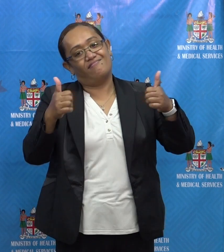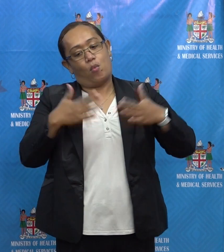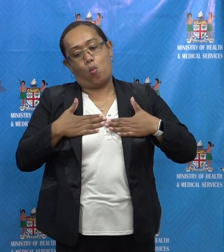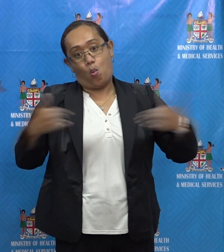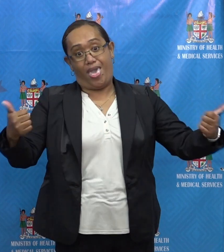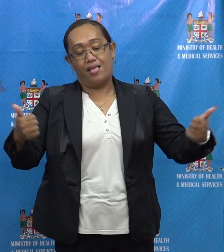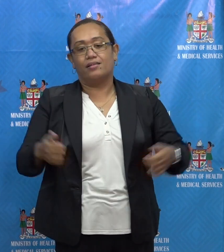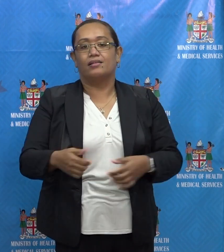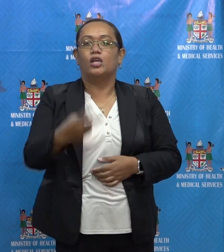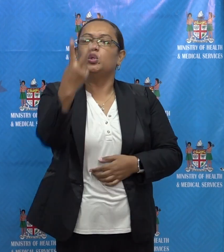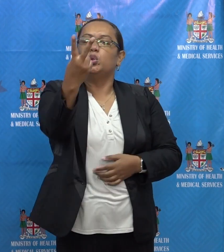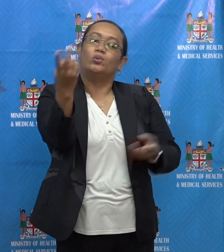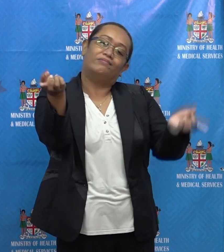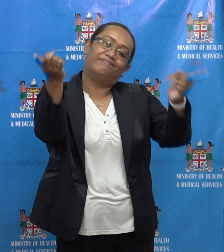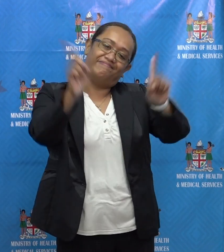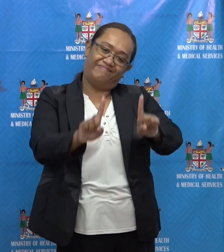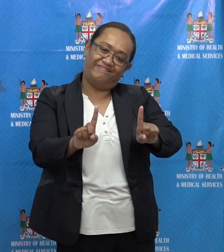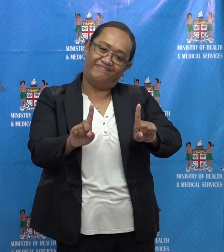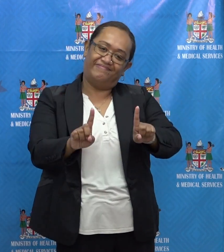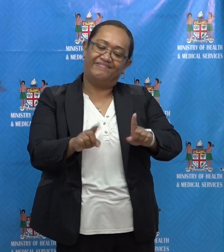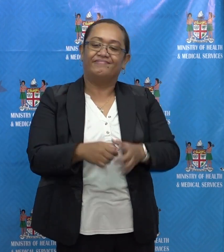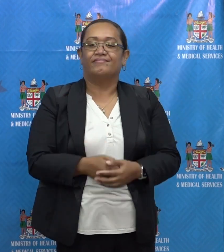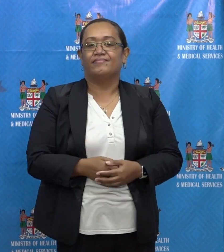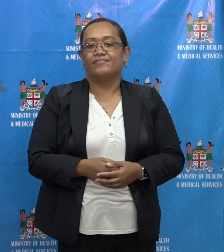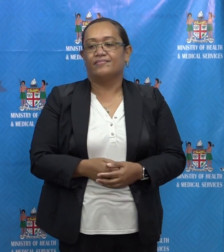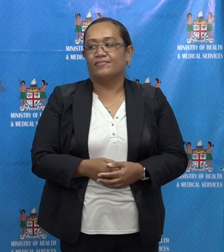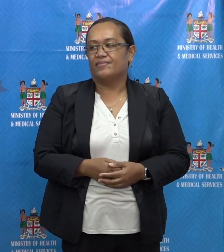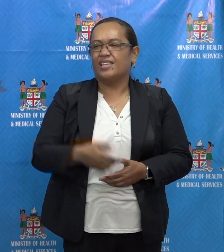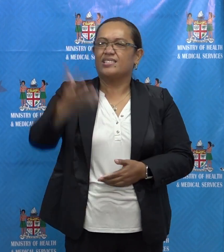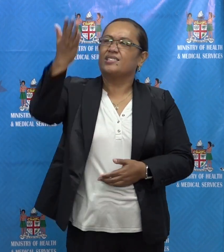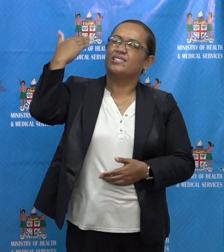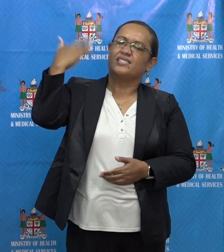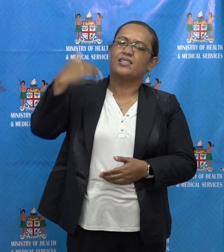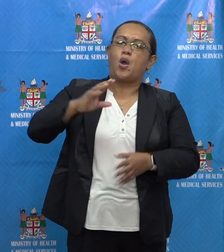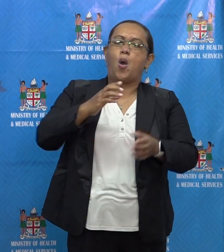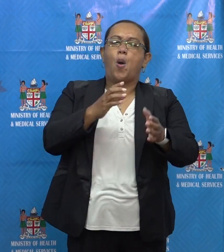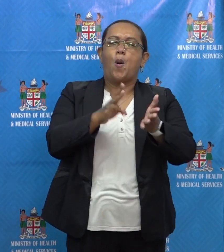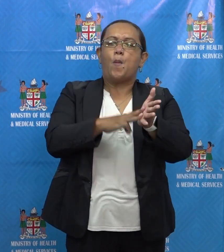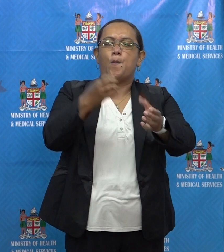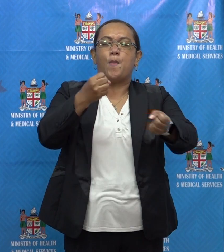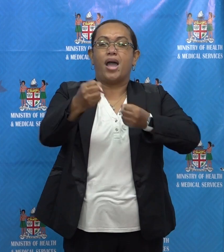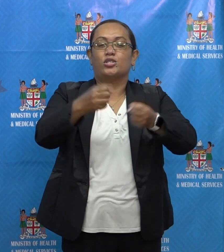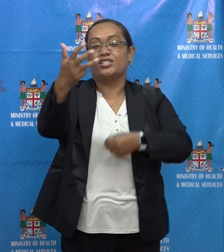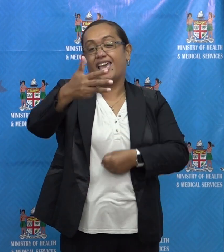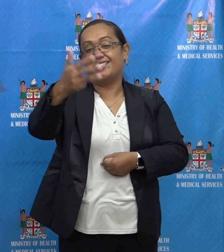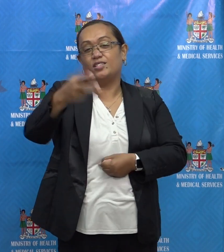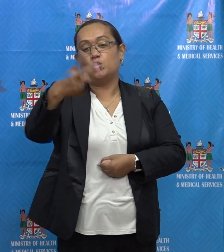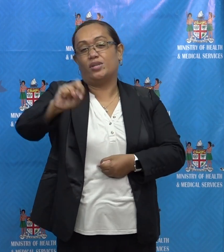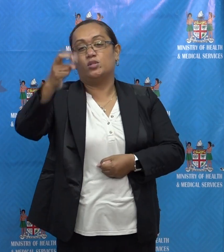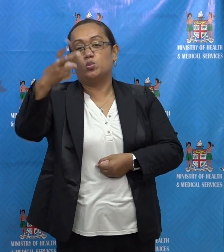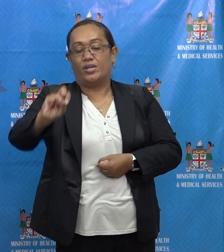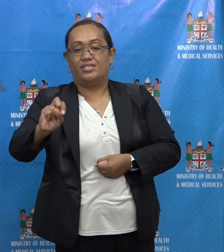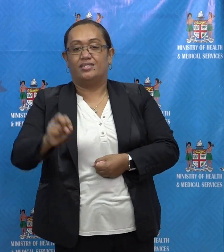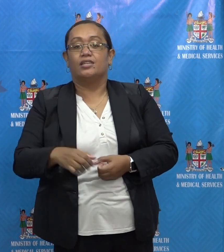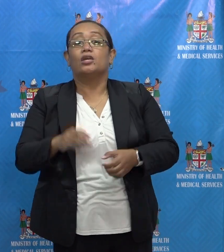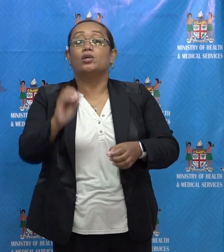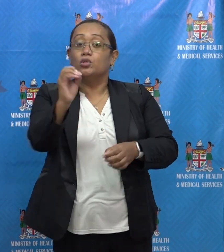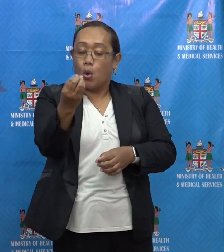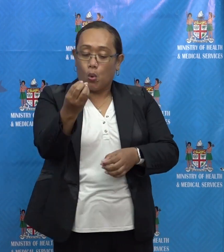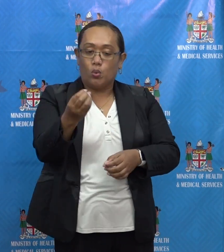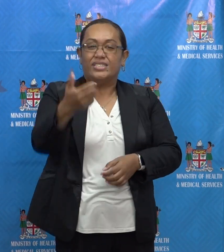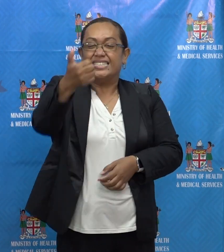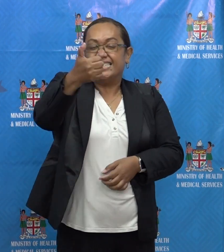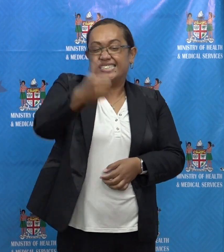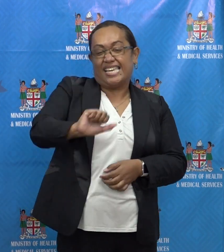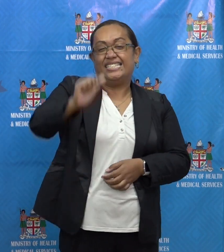our first case was recorded on March the 19th of 2020. 63 of these cases have been international